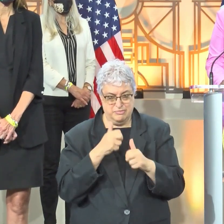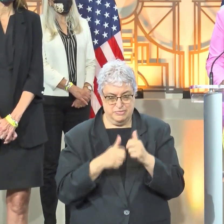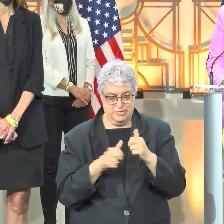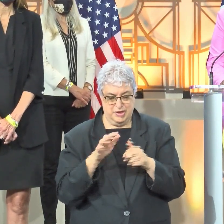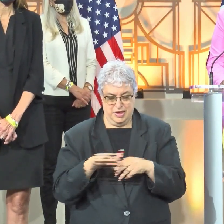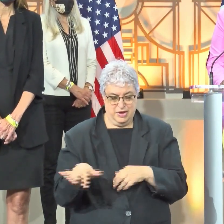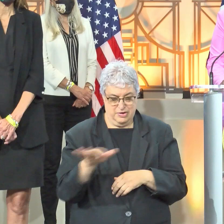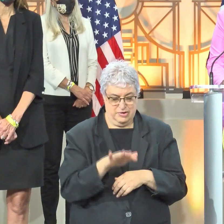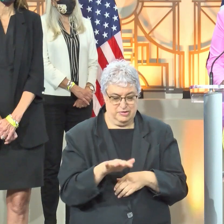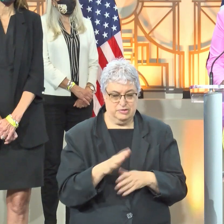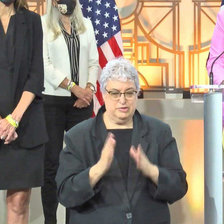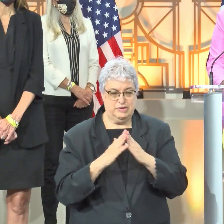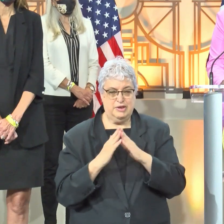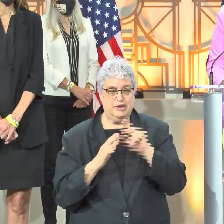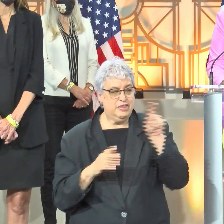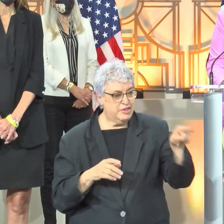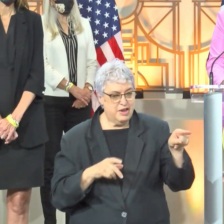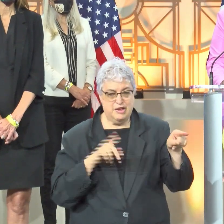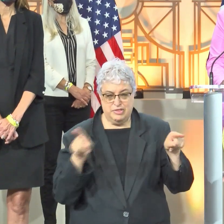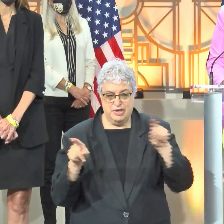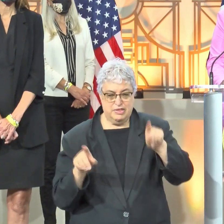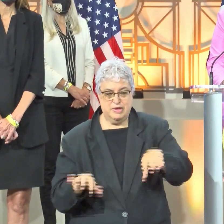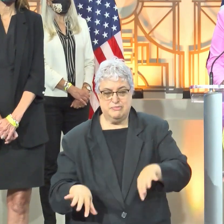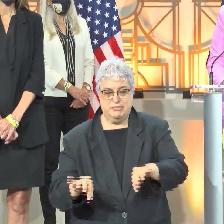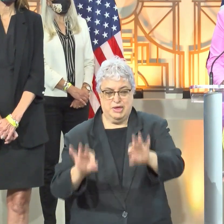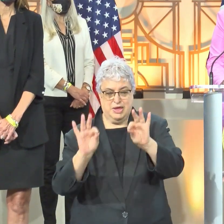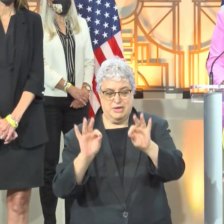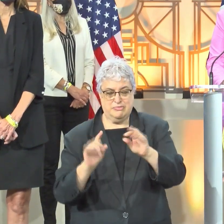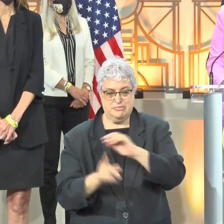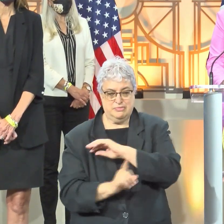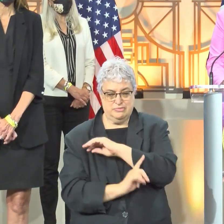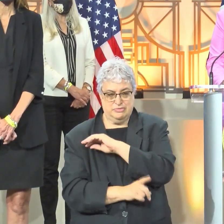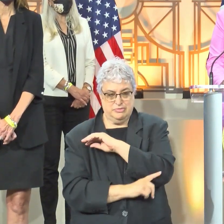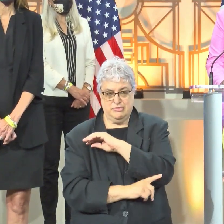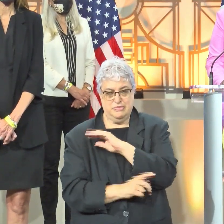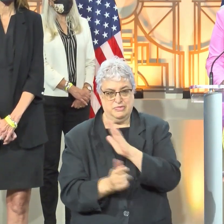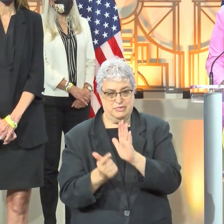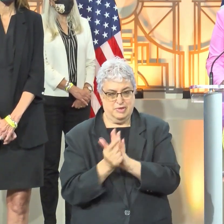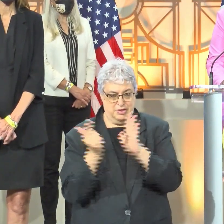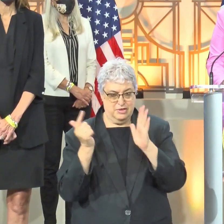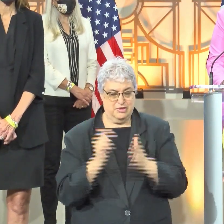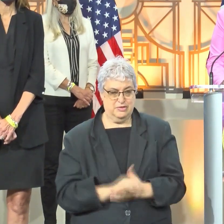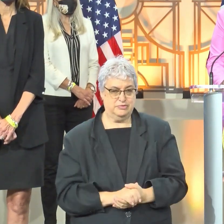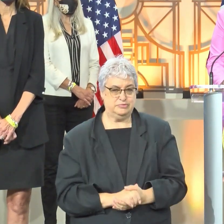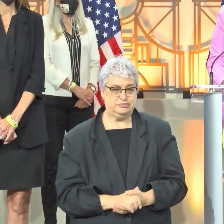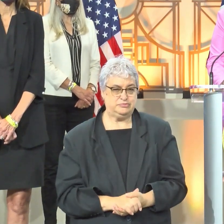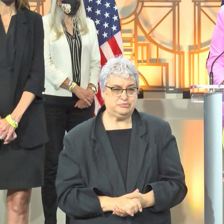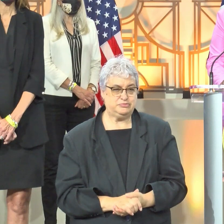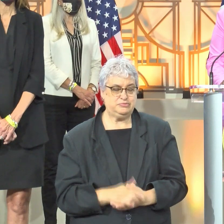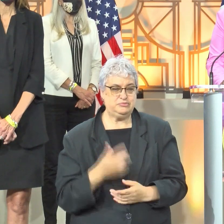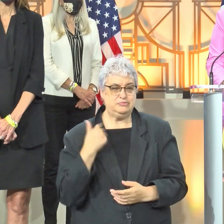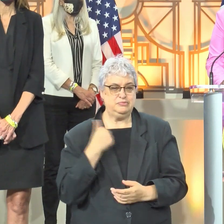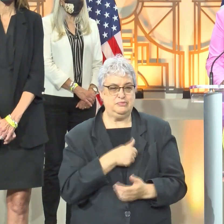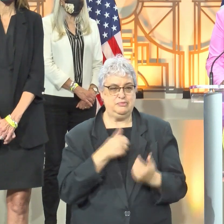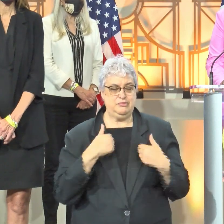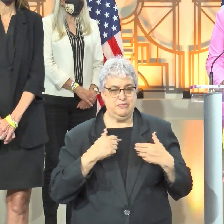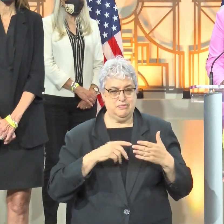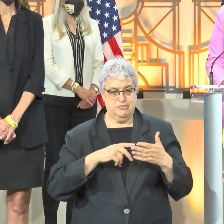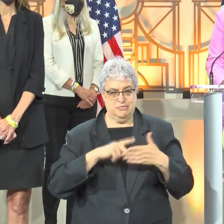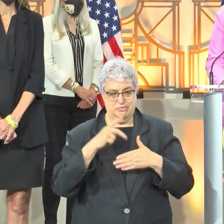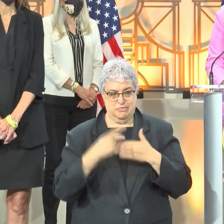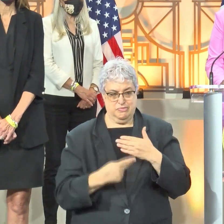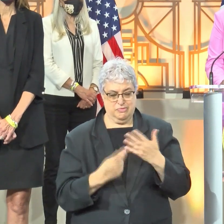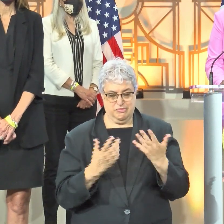and around the city to make sure we are picking up the illegal dumping in our communities. We have programs lined up to partner